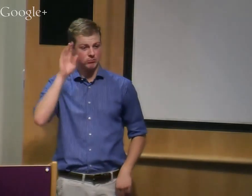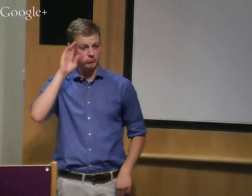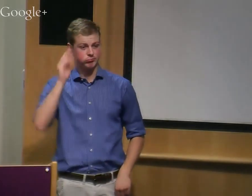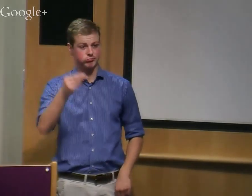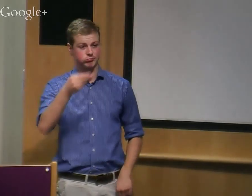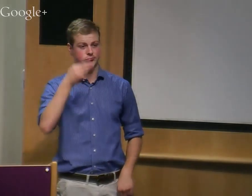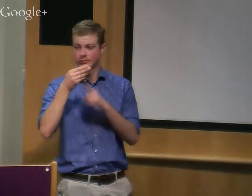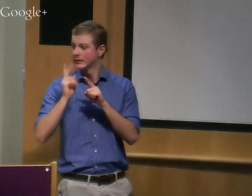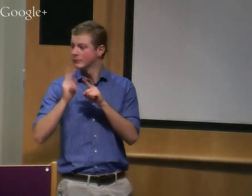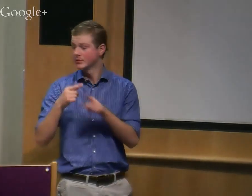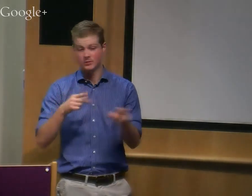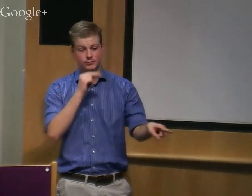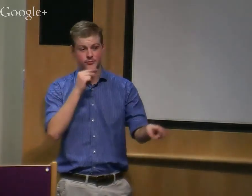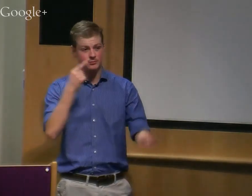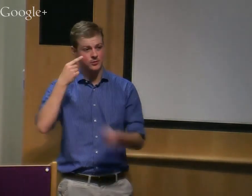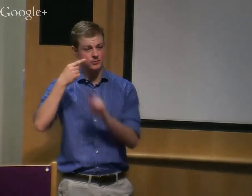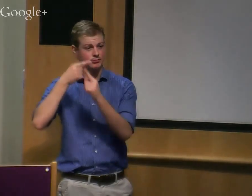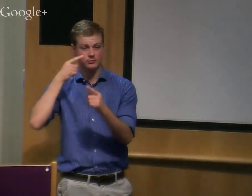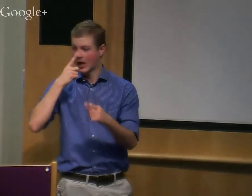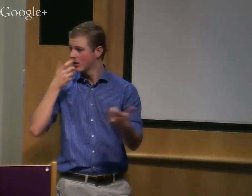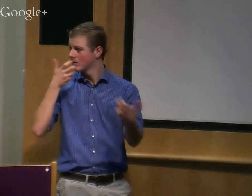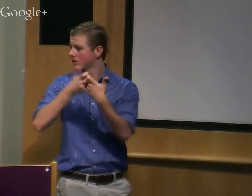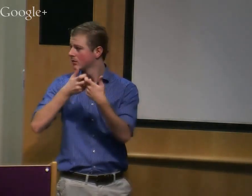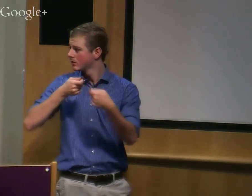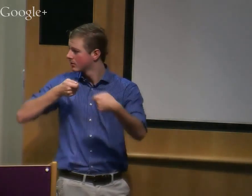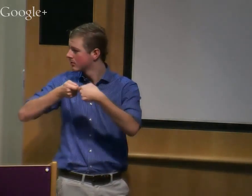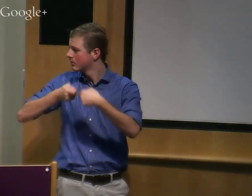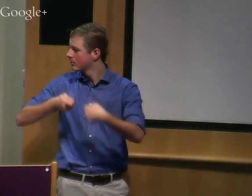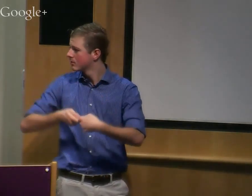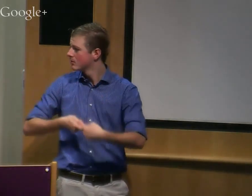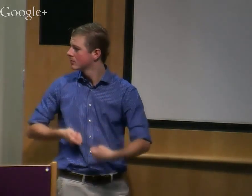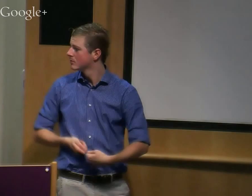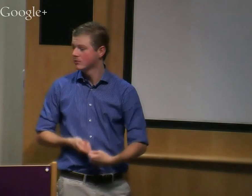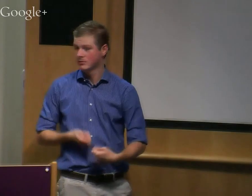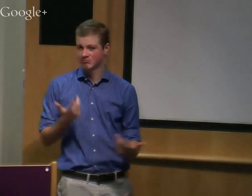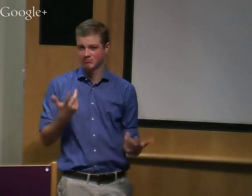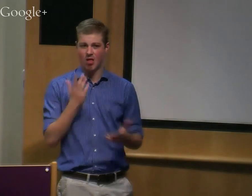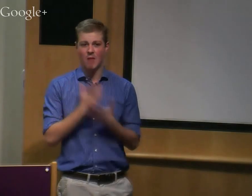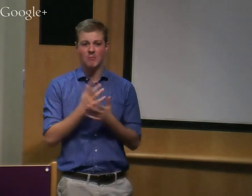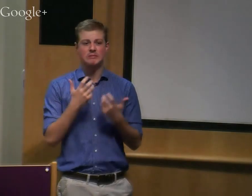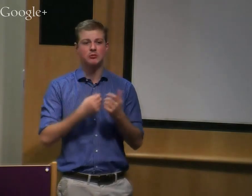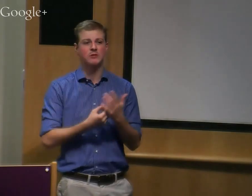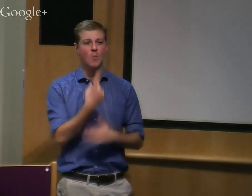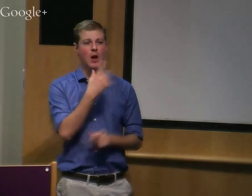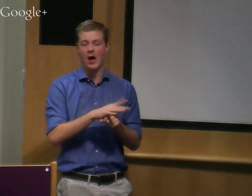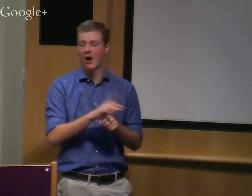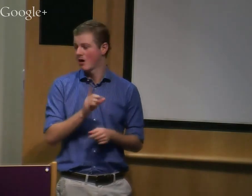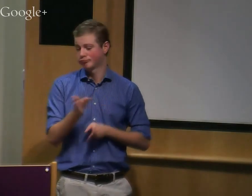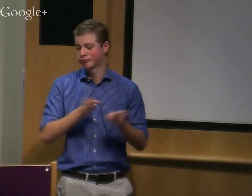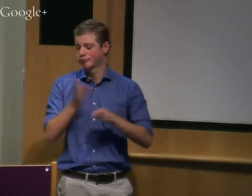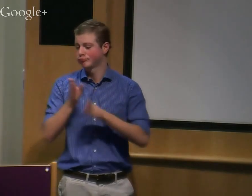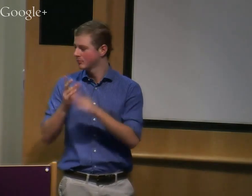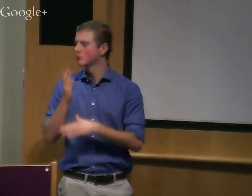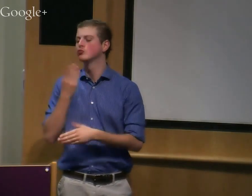there are some people and some areas of technology that are doing things in different ways. Now, there might be things where we see technology in the